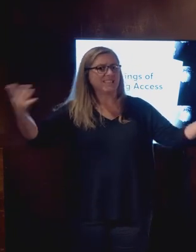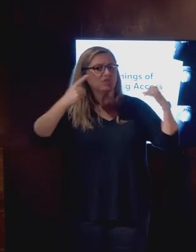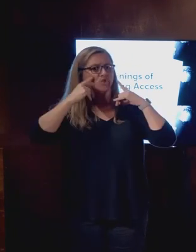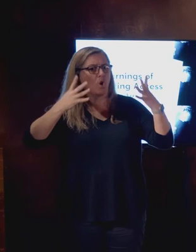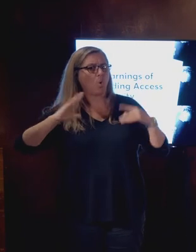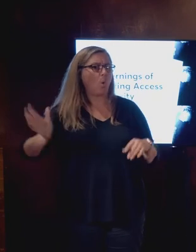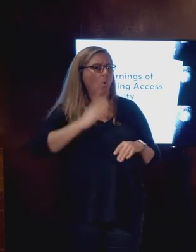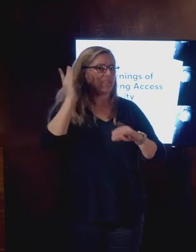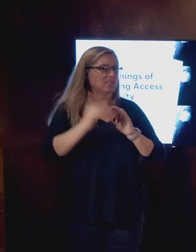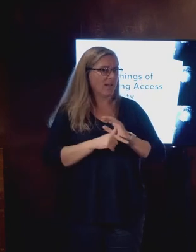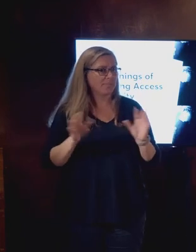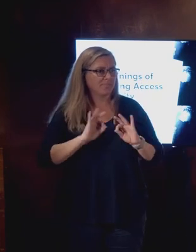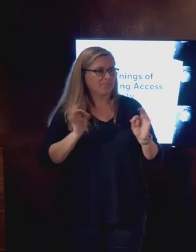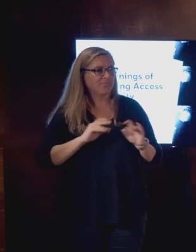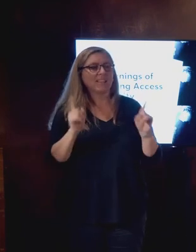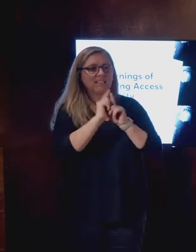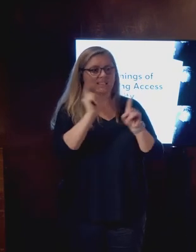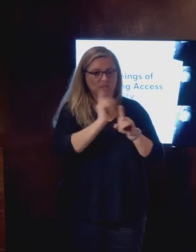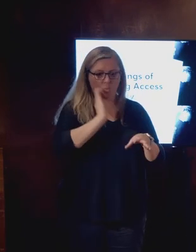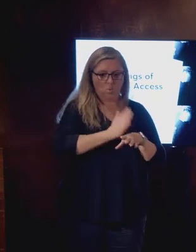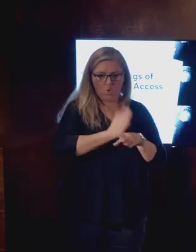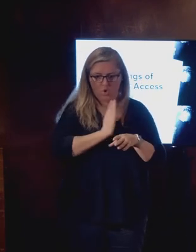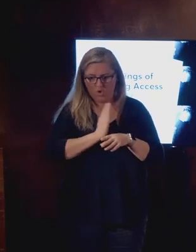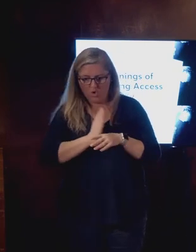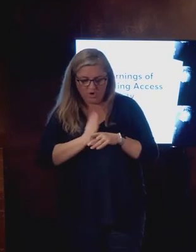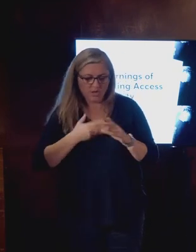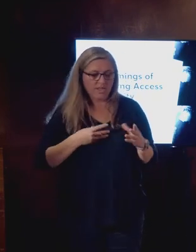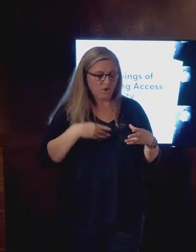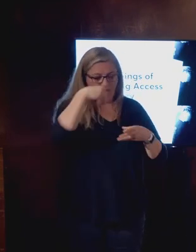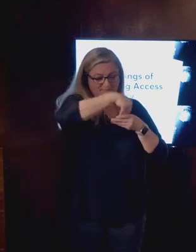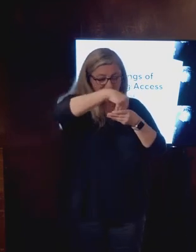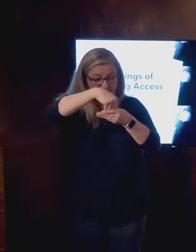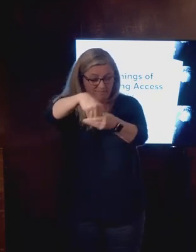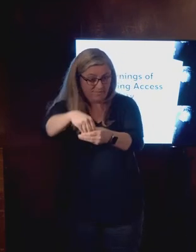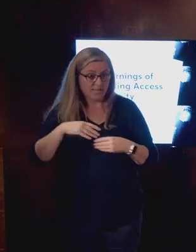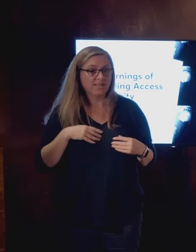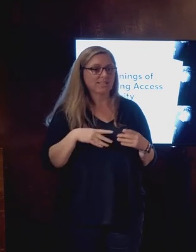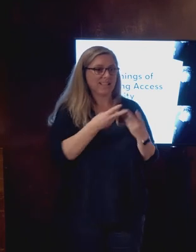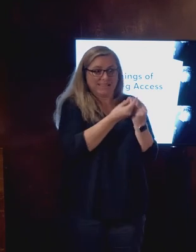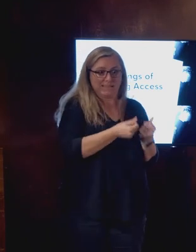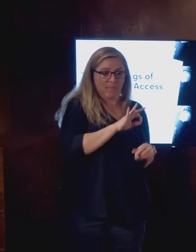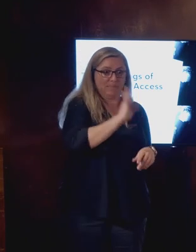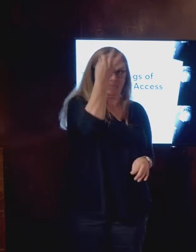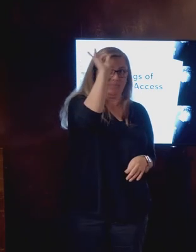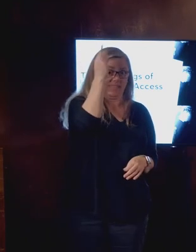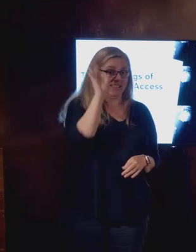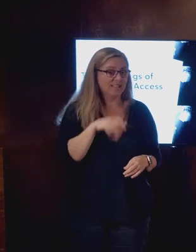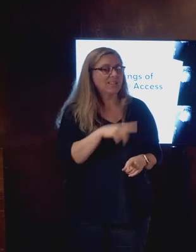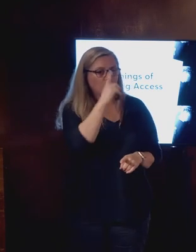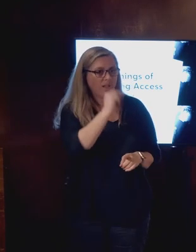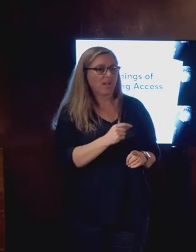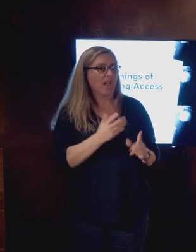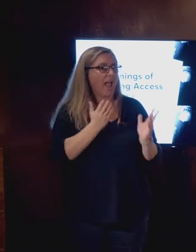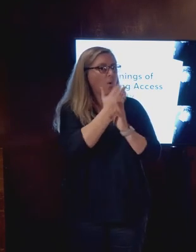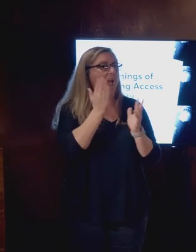like having a portfolio of works that you're doing, and that some of them, and I guess also like our particular